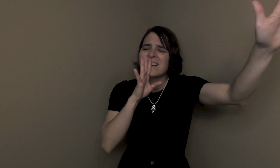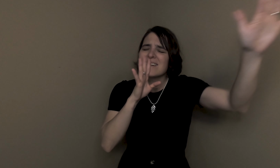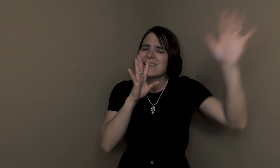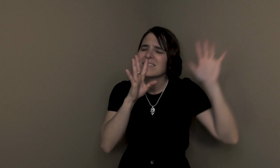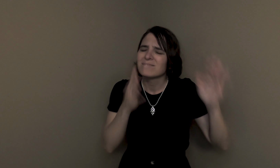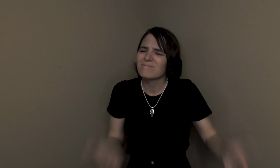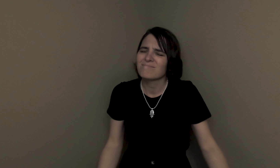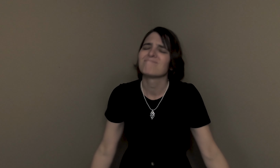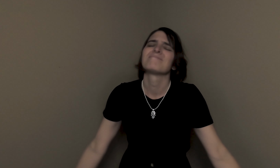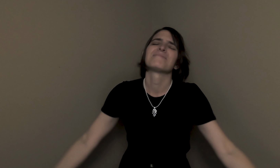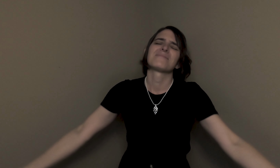leave behind